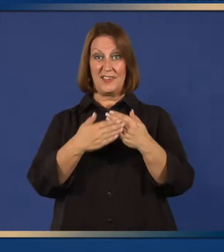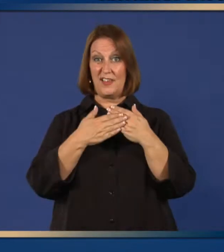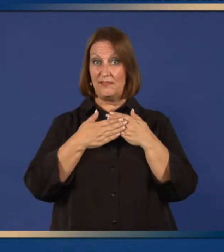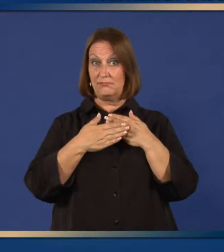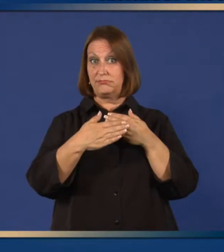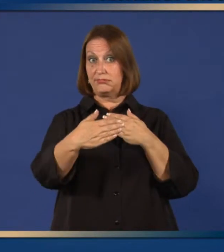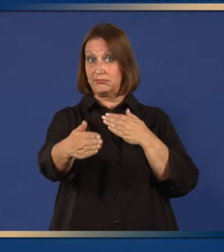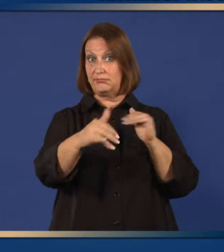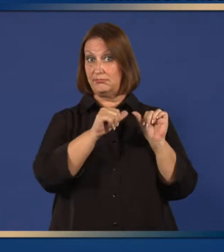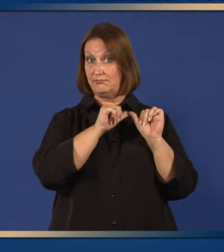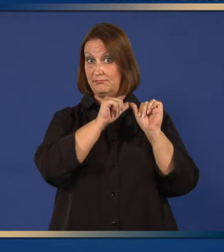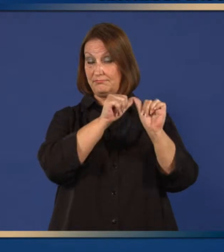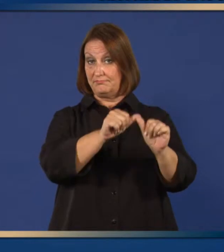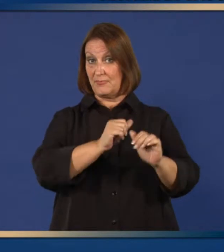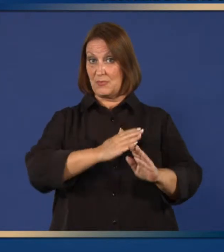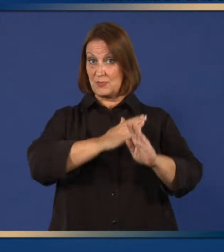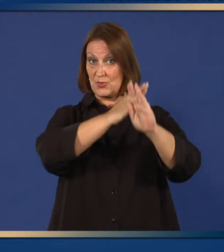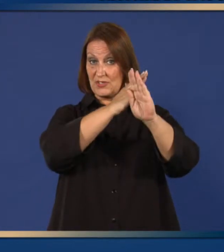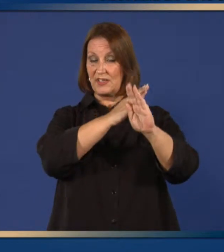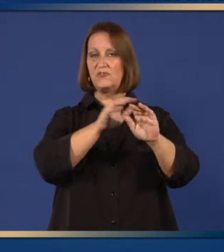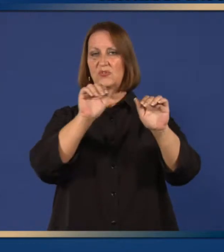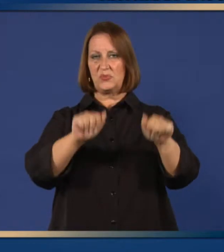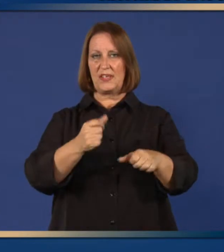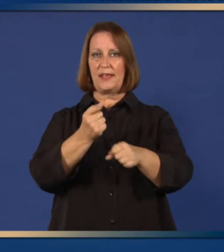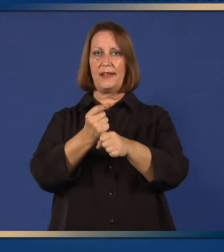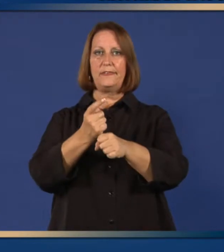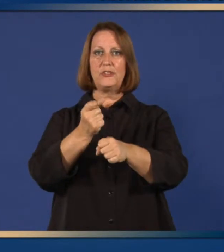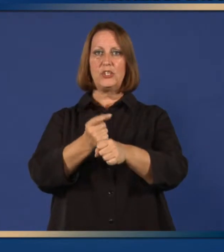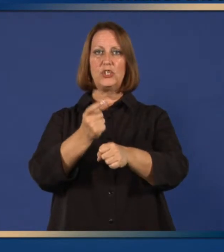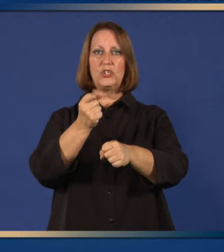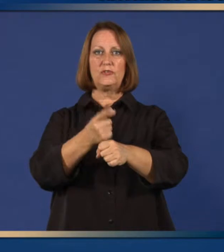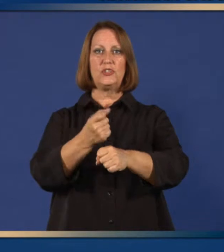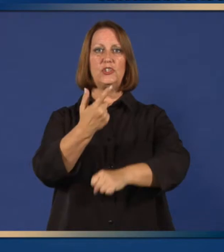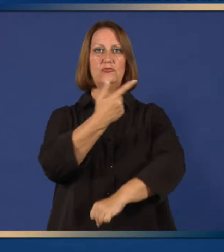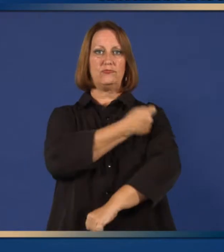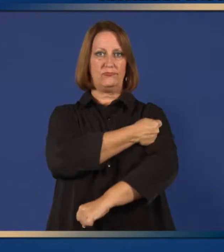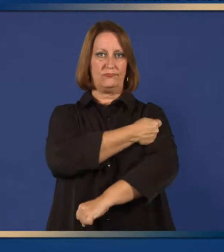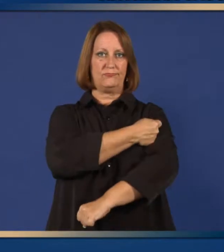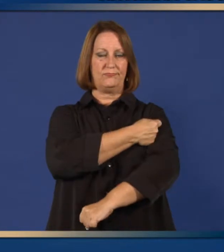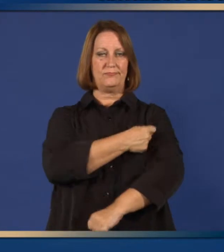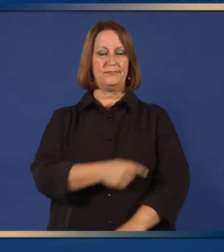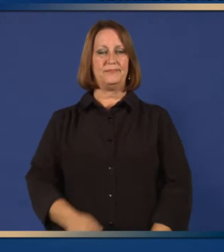Annual booster doses are recommended for ongoing protection.